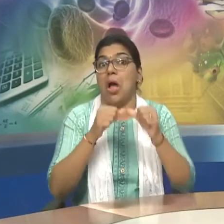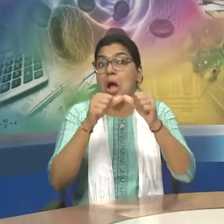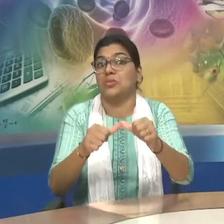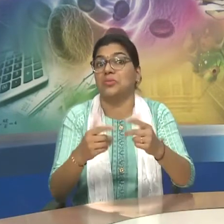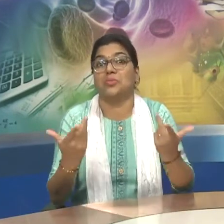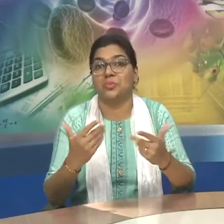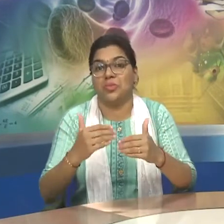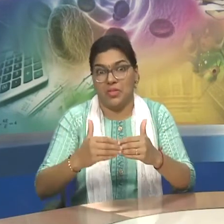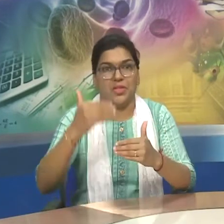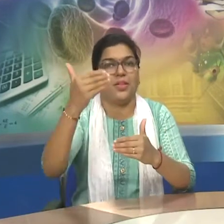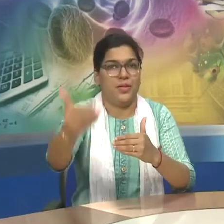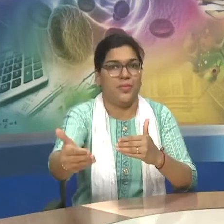relatives.